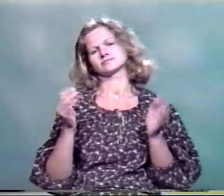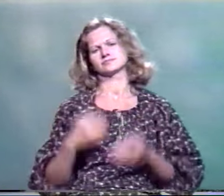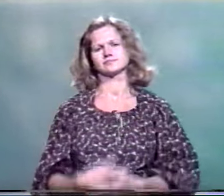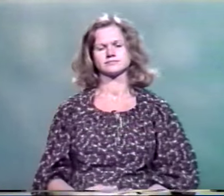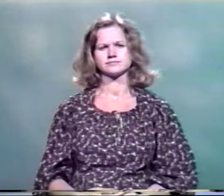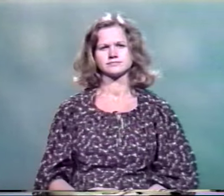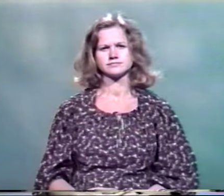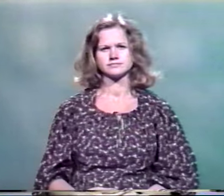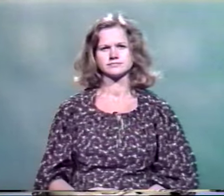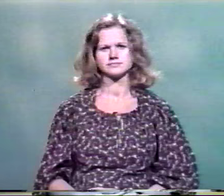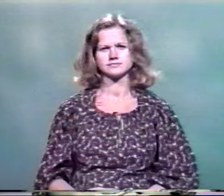To talk.